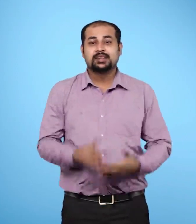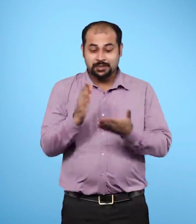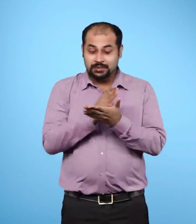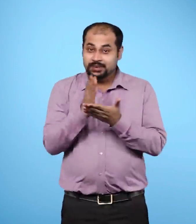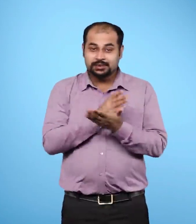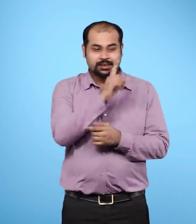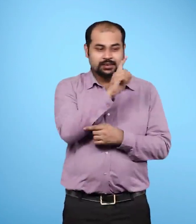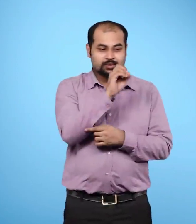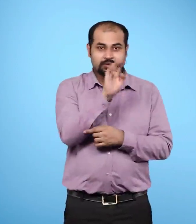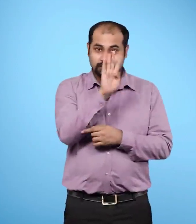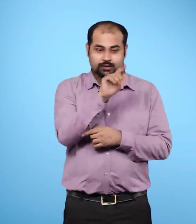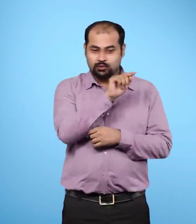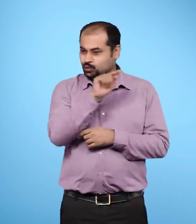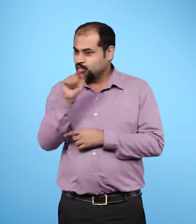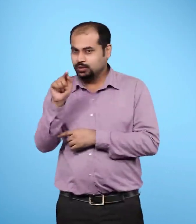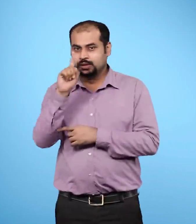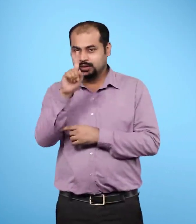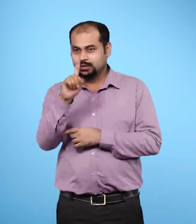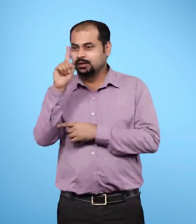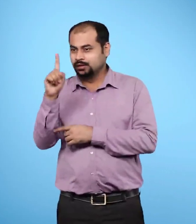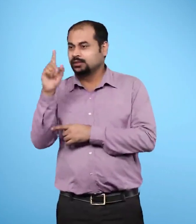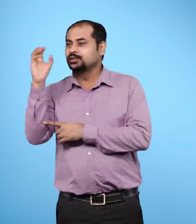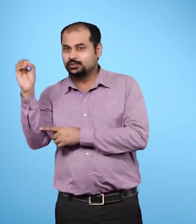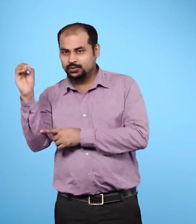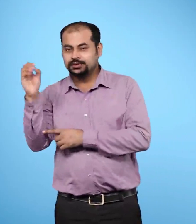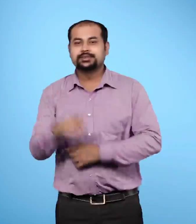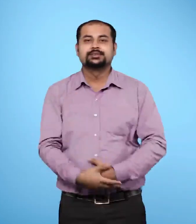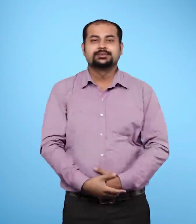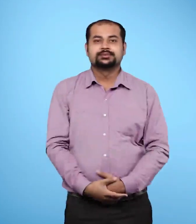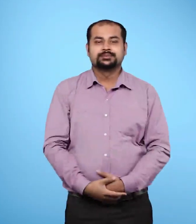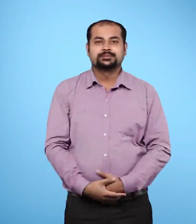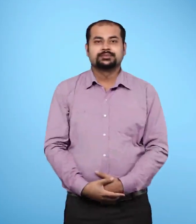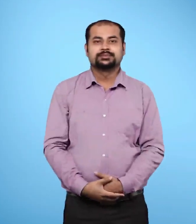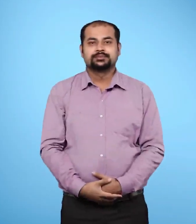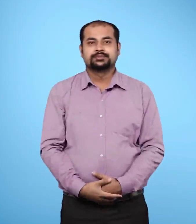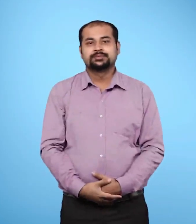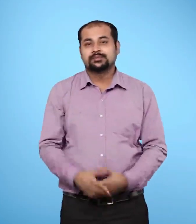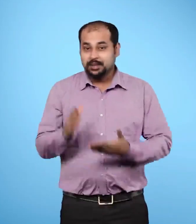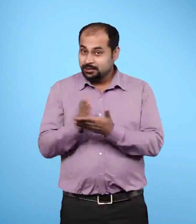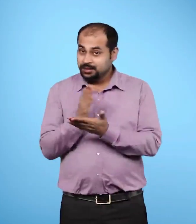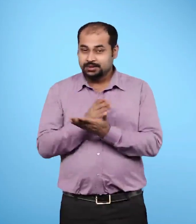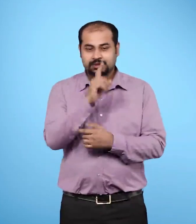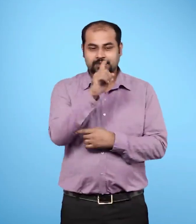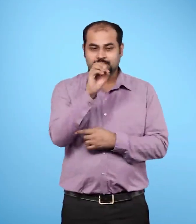From page 104 to 110. Page